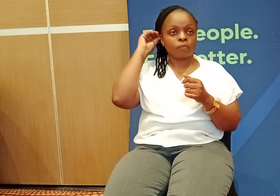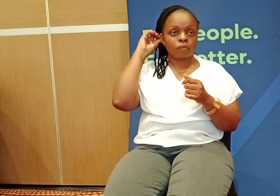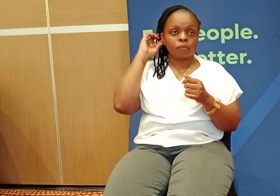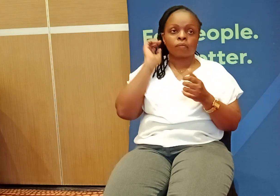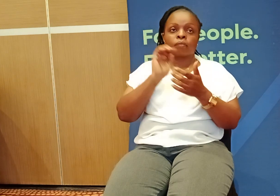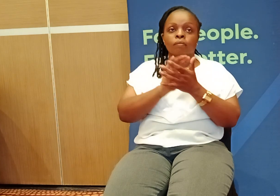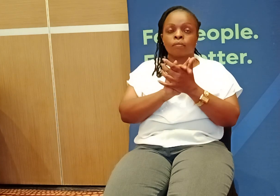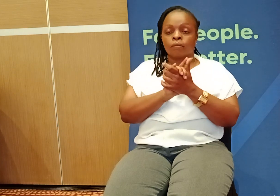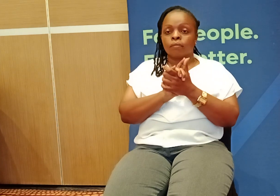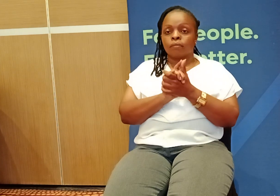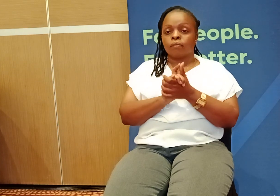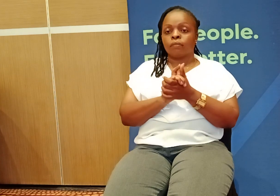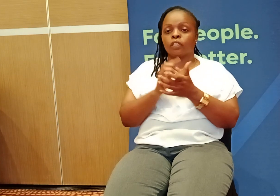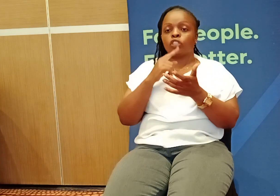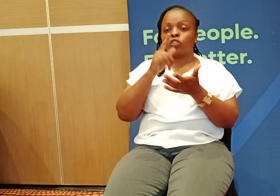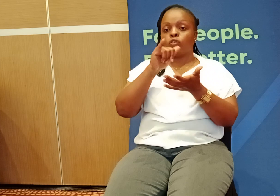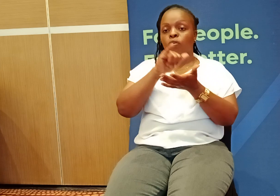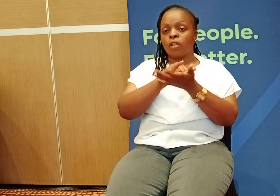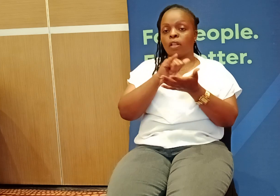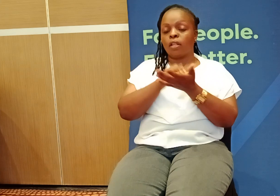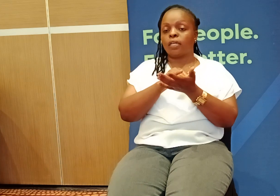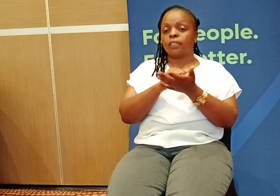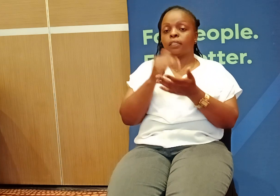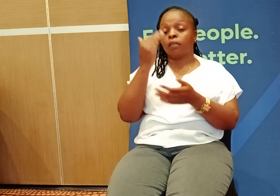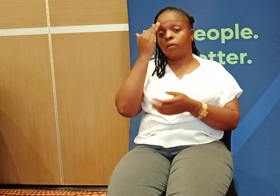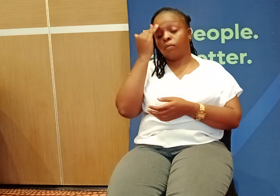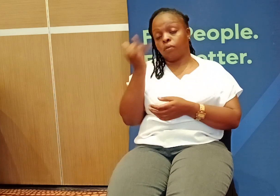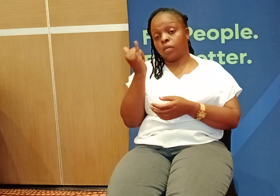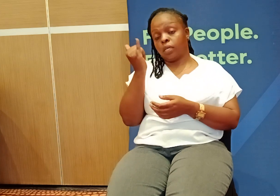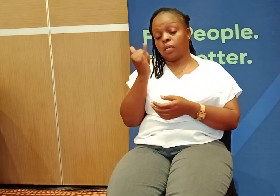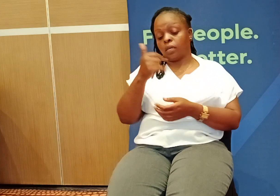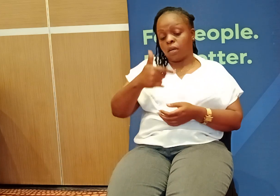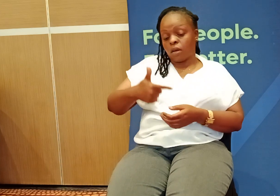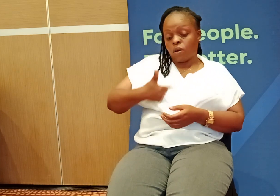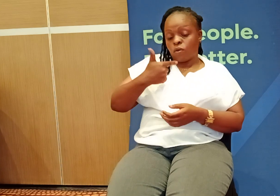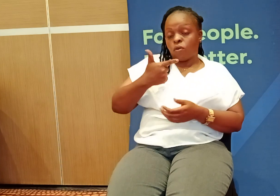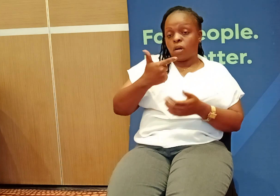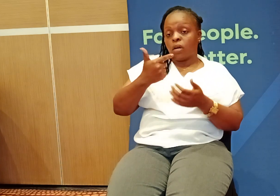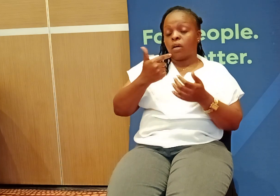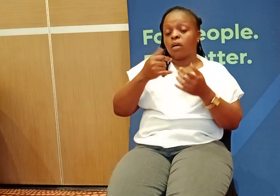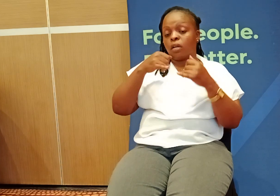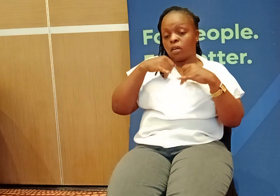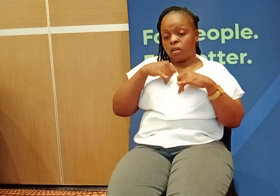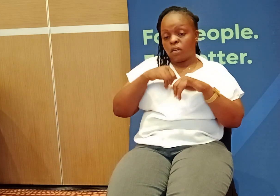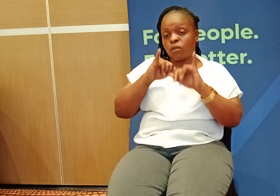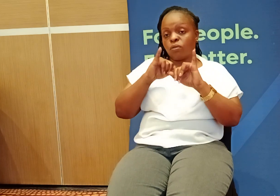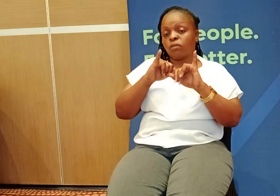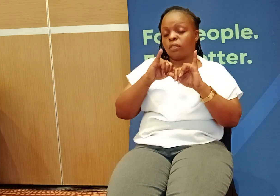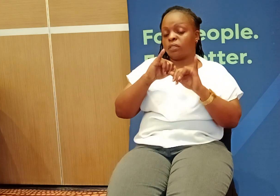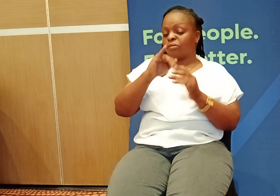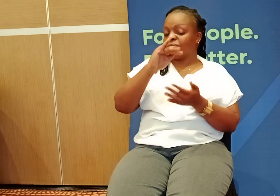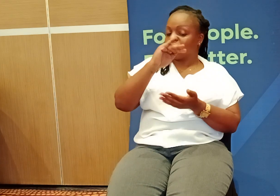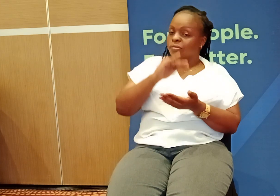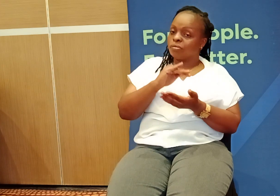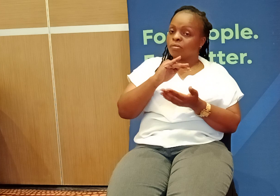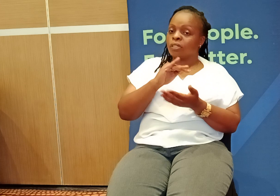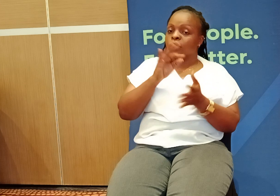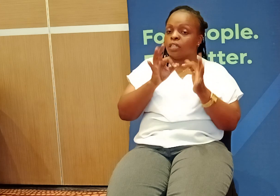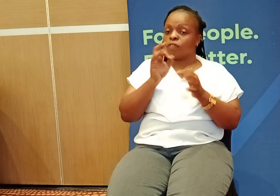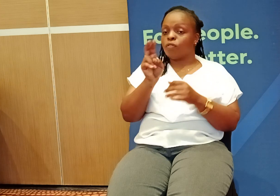that. So that has actually been the reason why our NIMs have shrunk. If you look at NIMs in